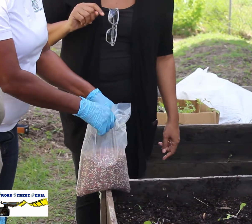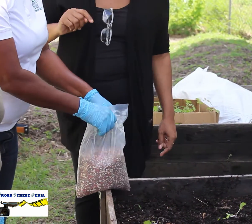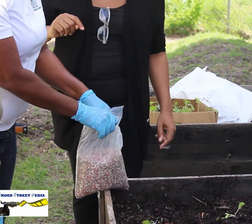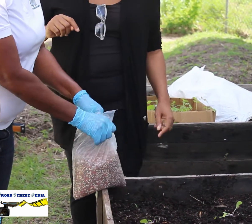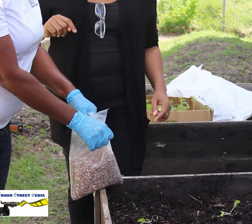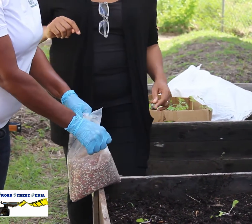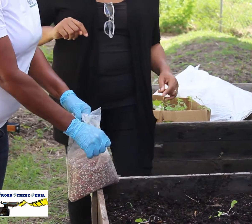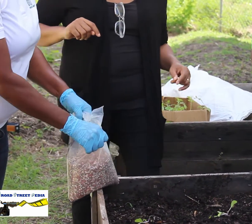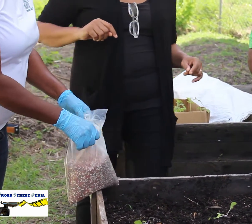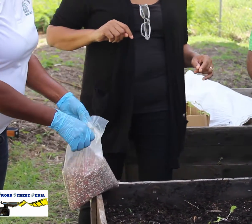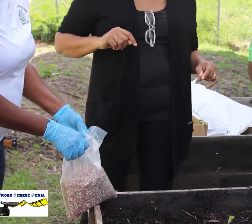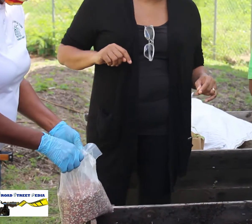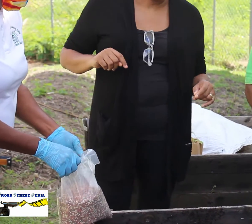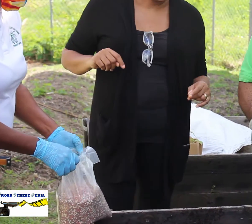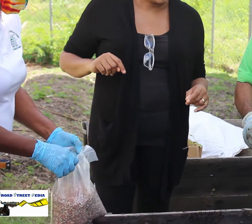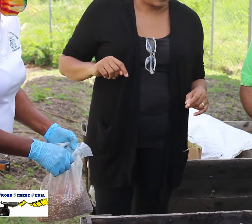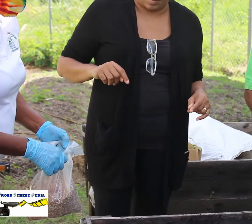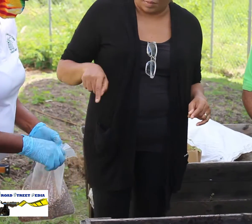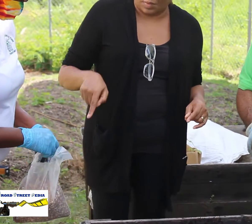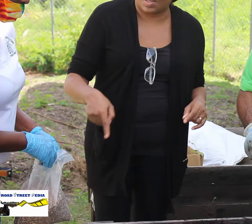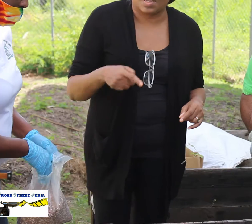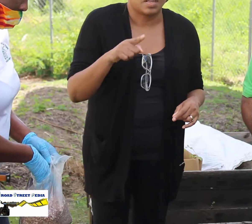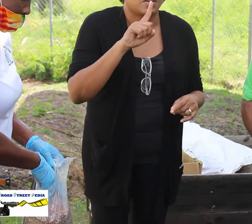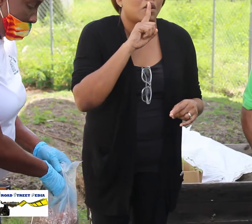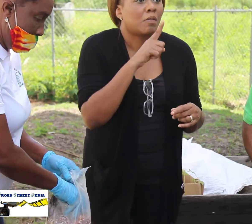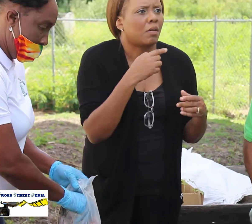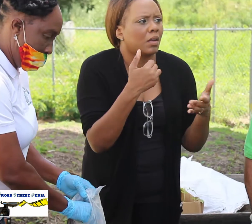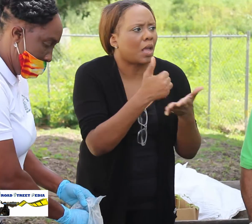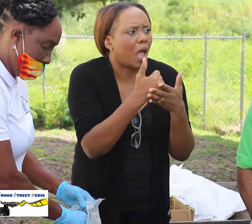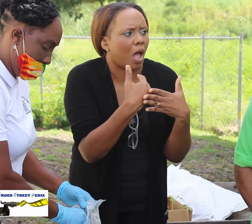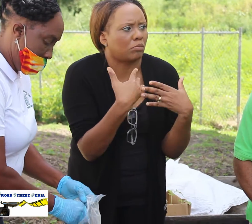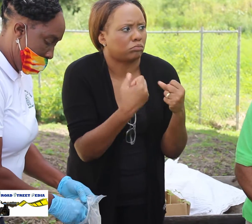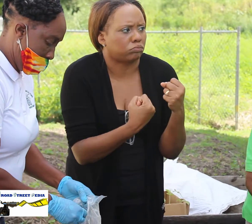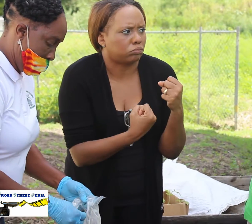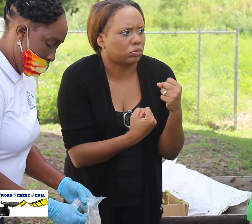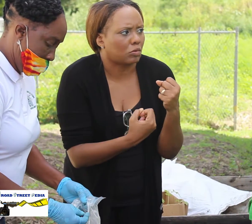So this fertilizer is a hat to root development.